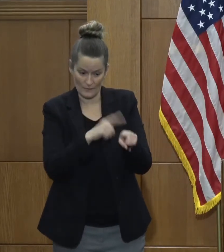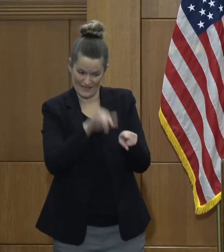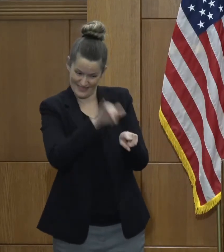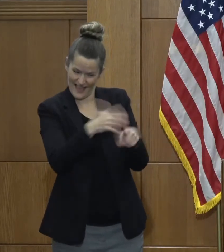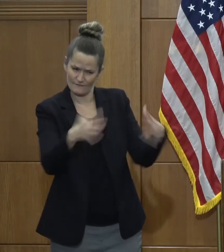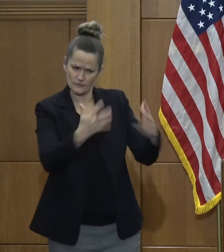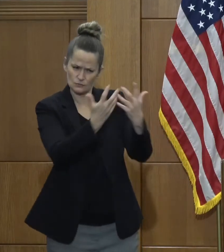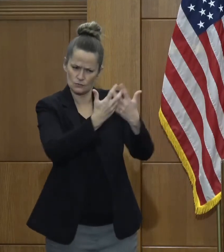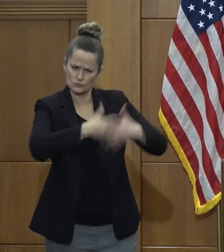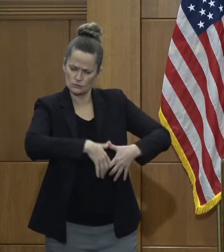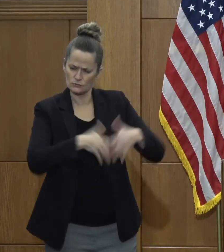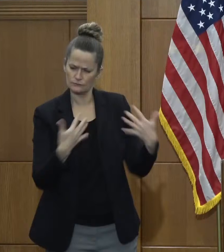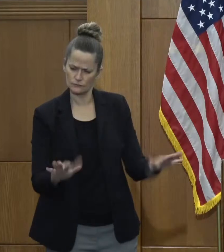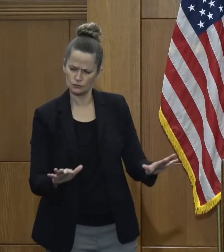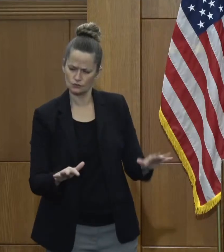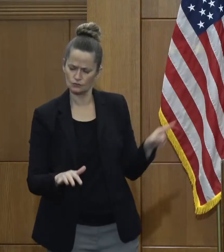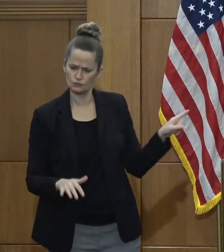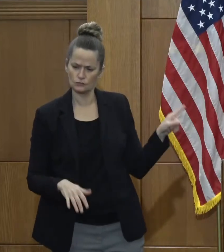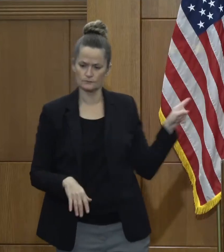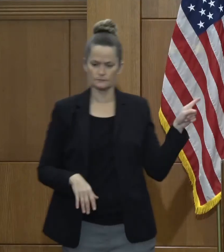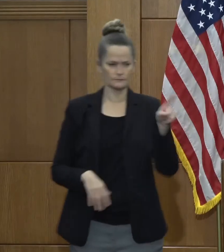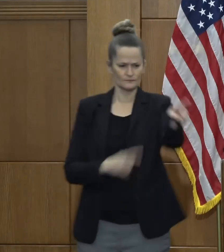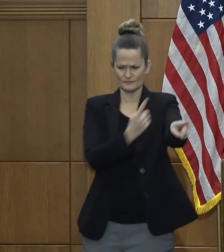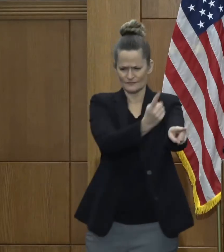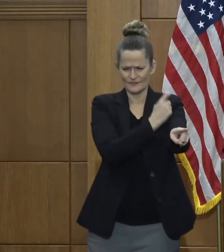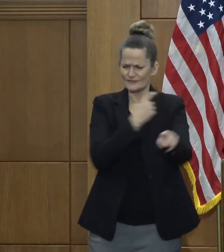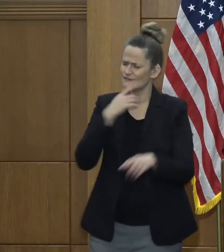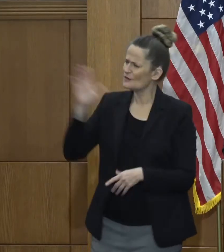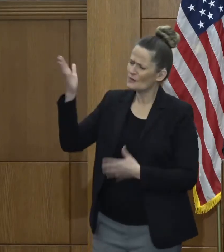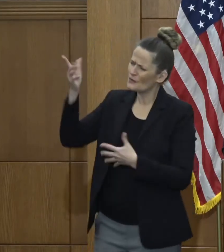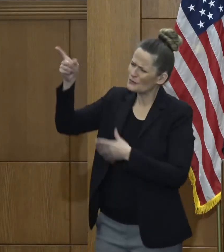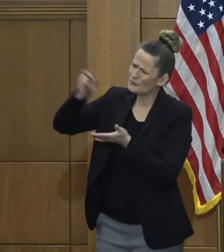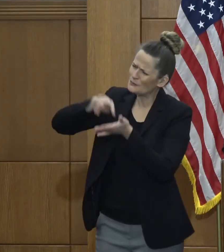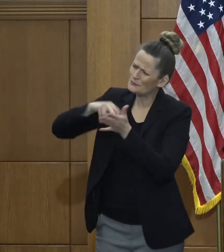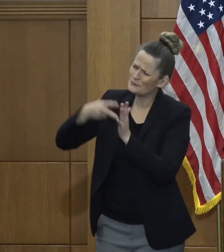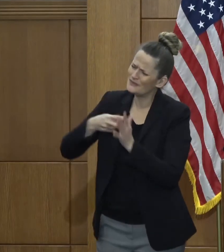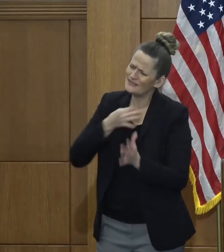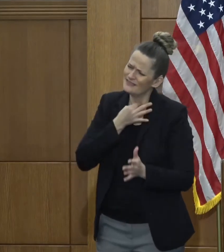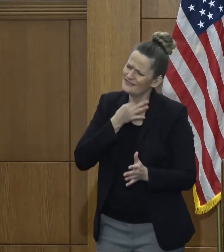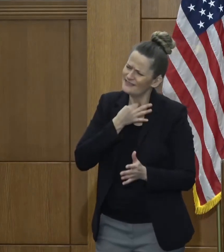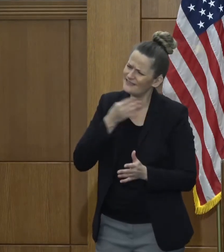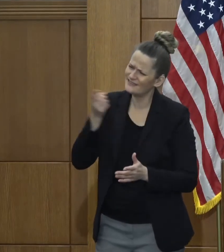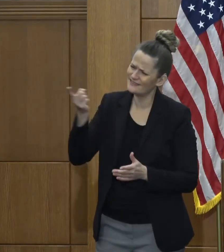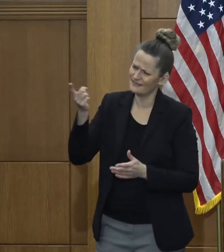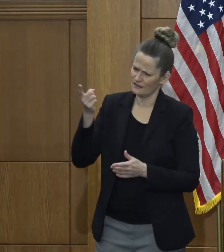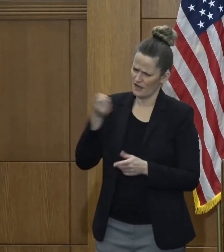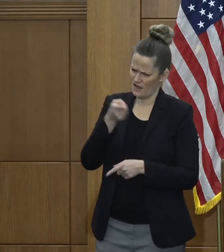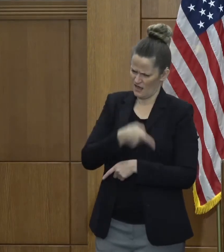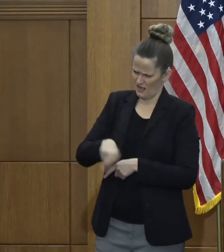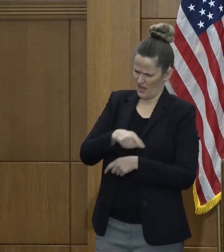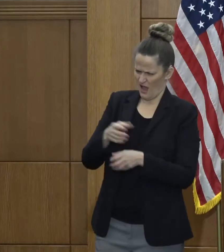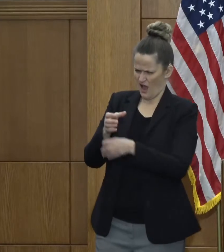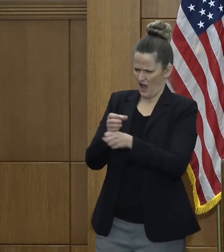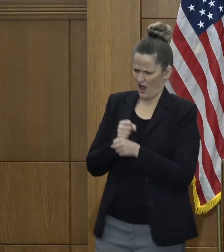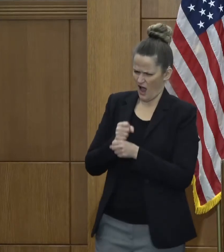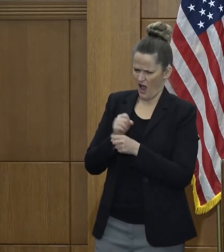They were given the correct ballot with mayoral, congressional, Senate? They are not allowed to vote an additional ballot. Okay. So what's the